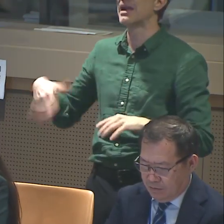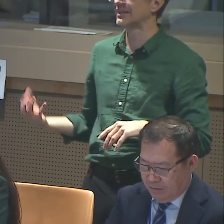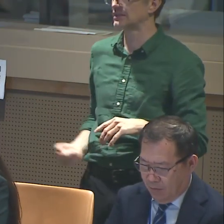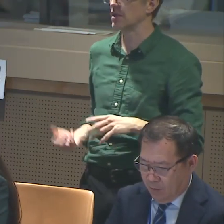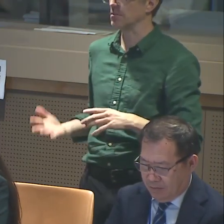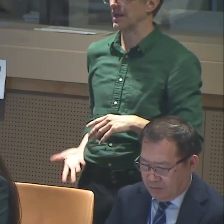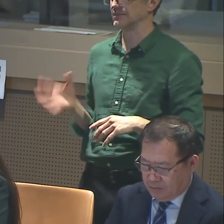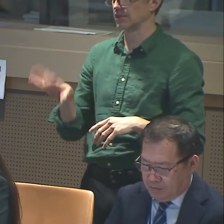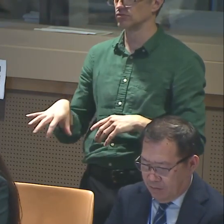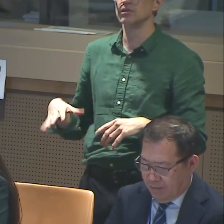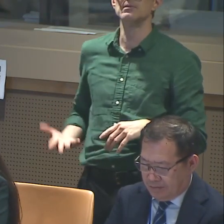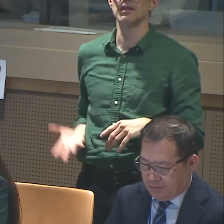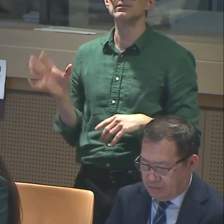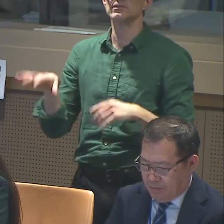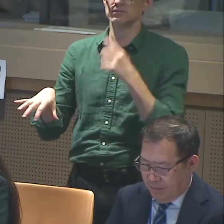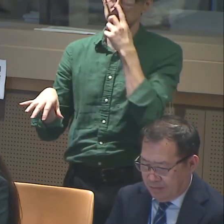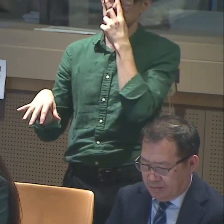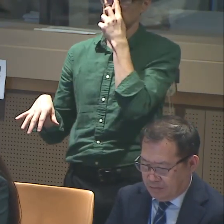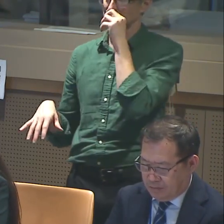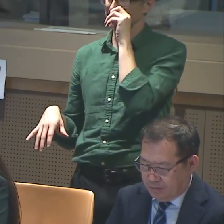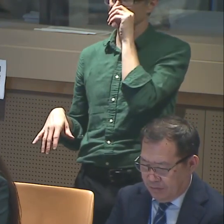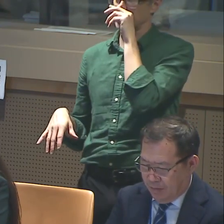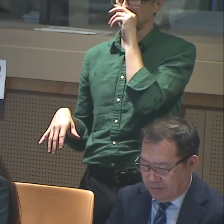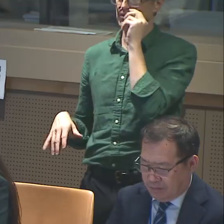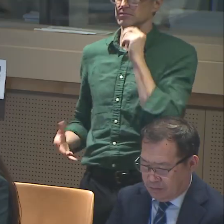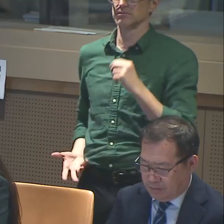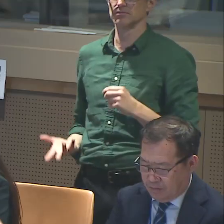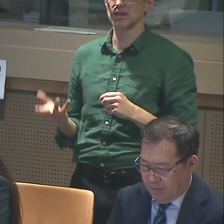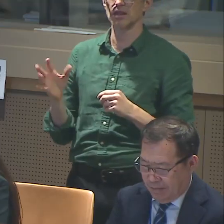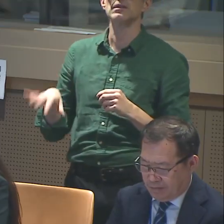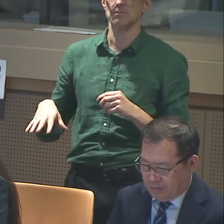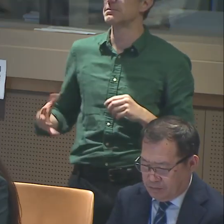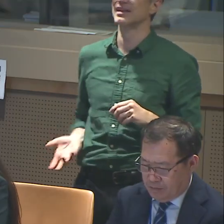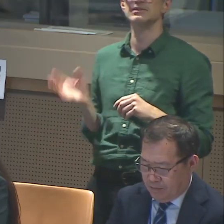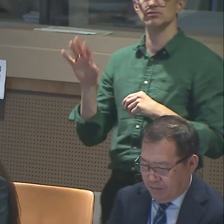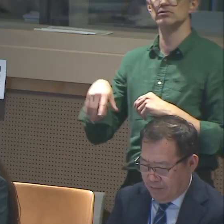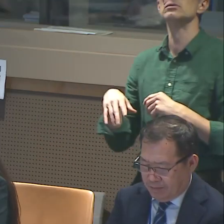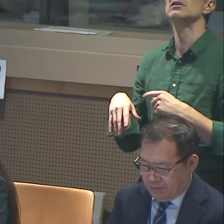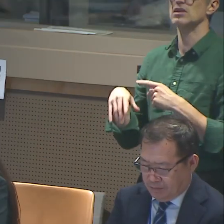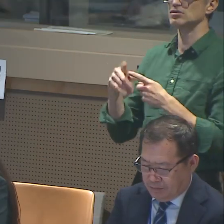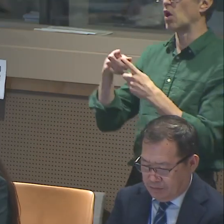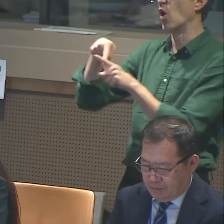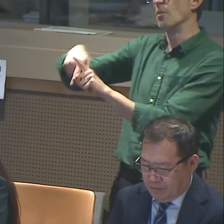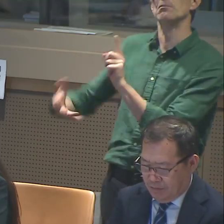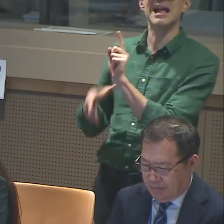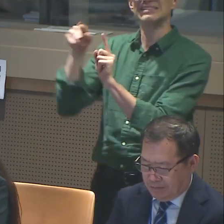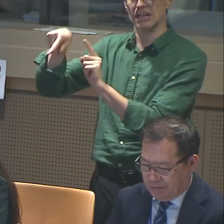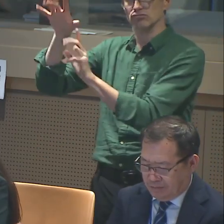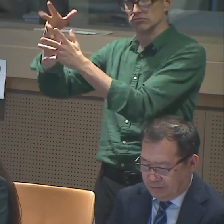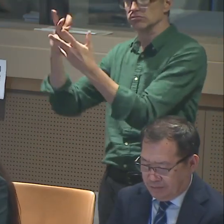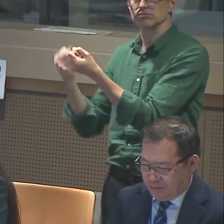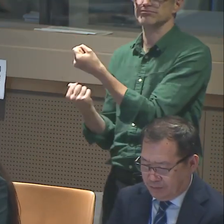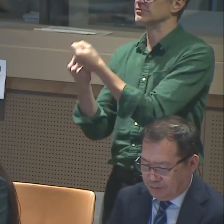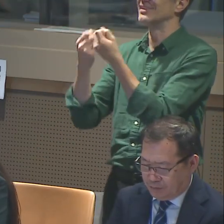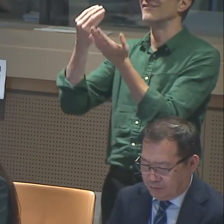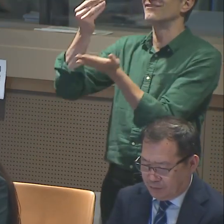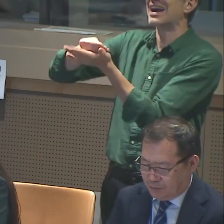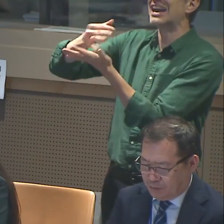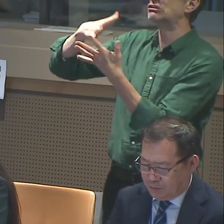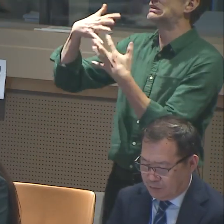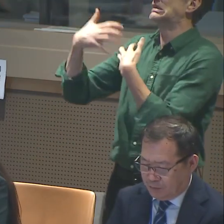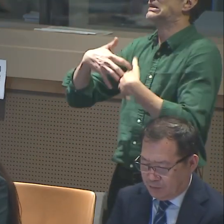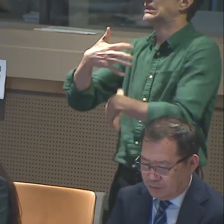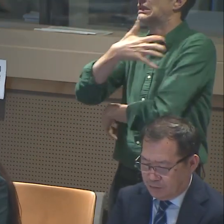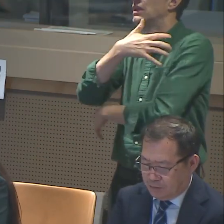vital, disability continues to impose significant financial burdens, as noted by several of the panelists today. PENDA, working with